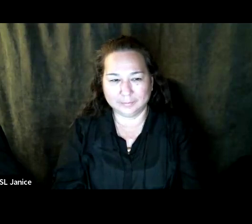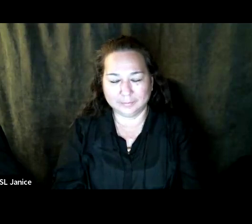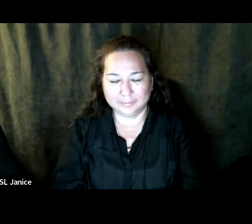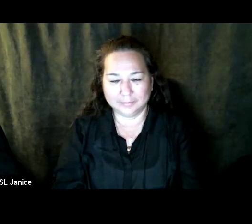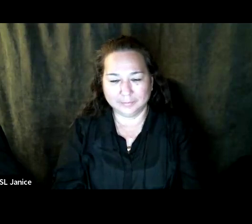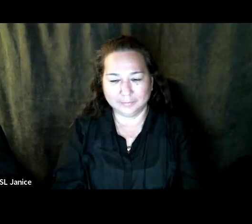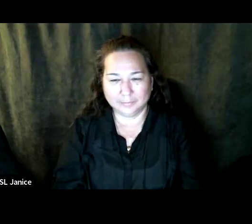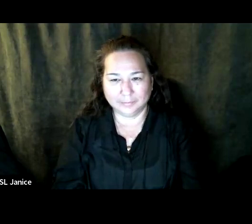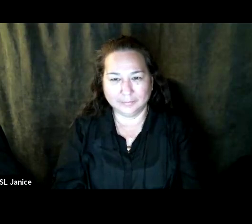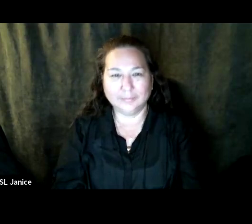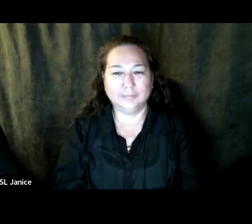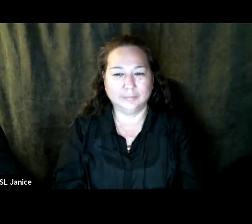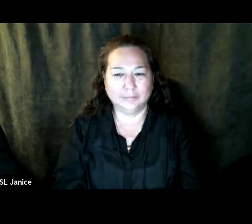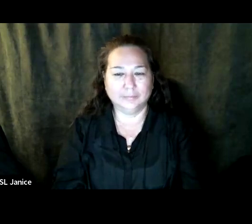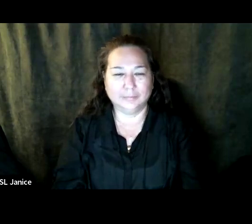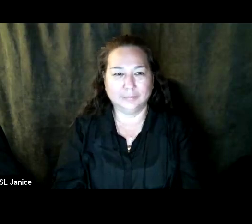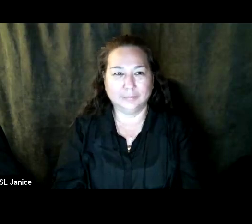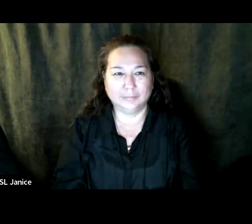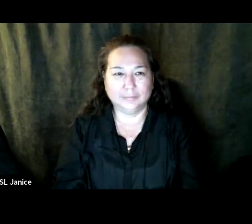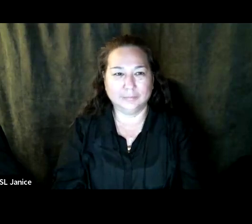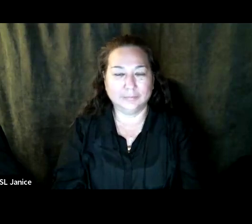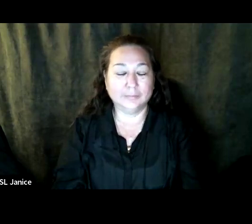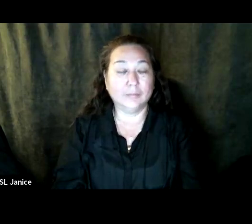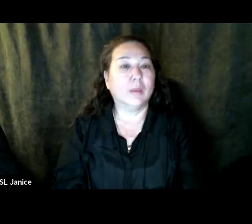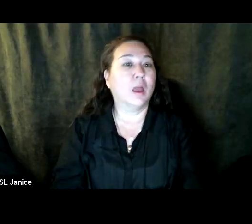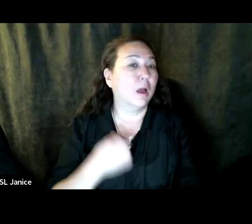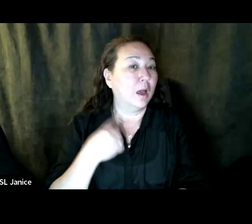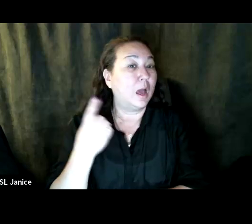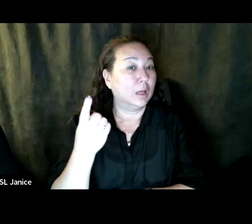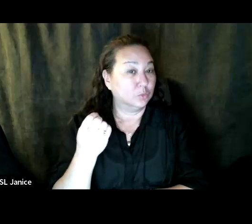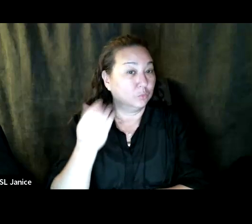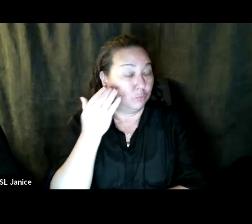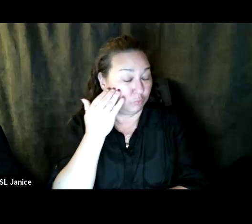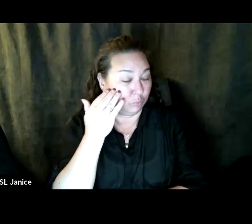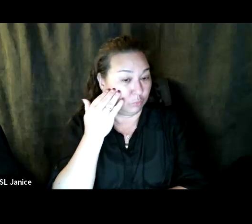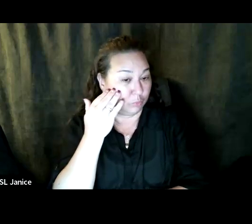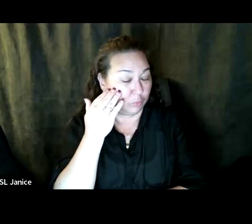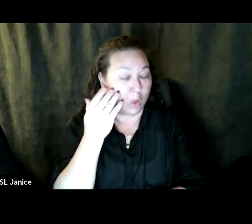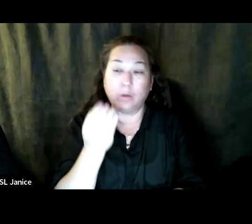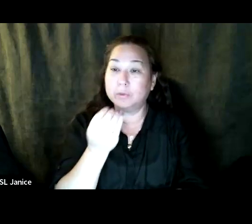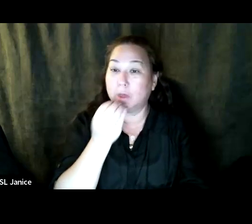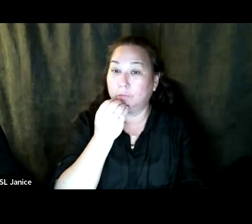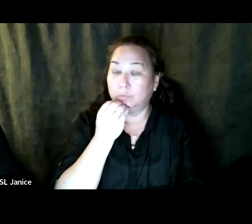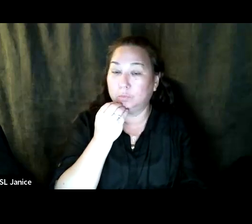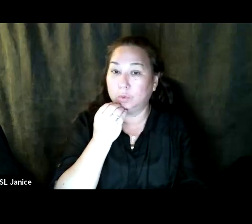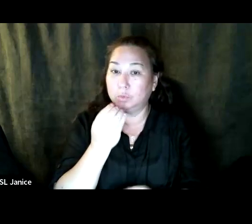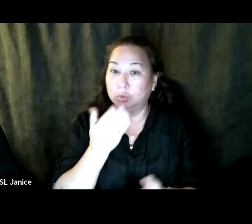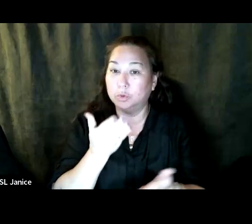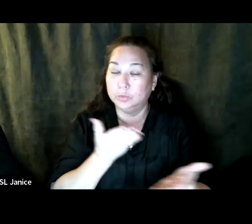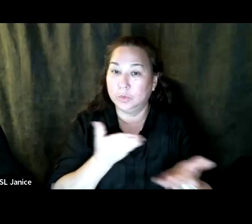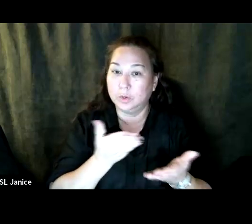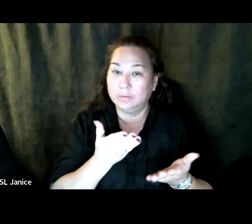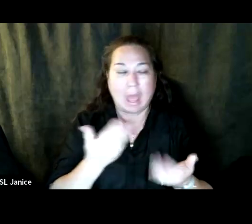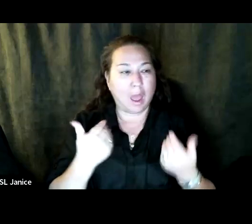las escuelas? So I do know that the food service or having the possibility of having this